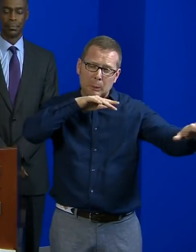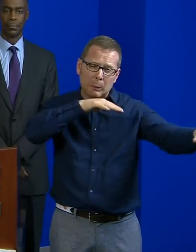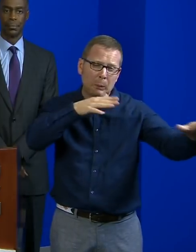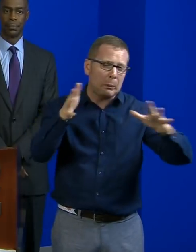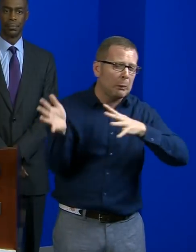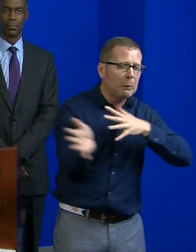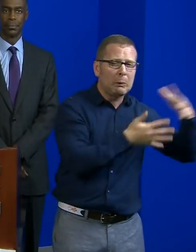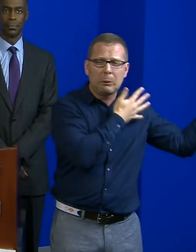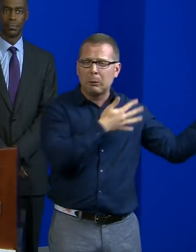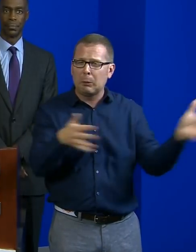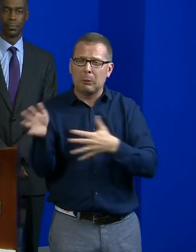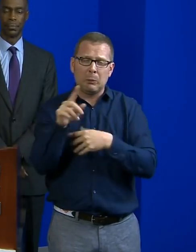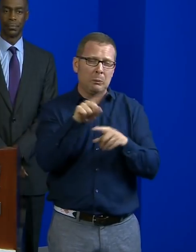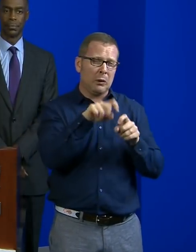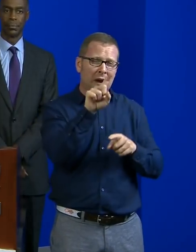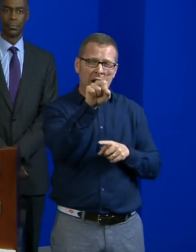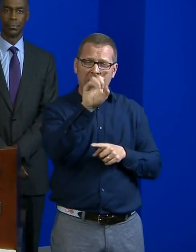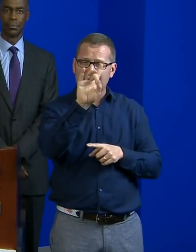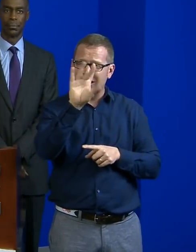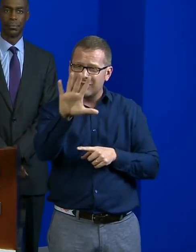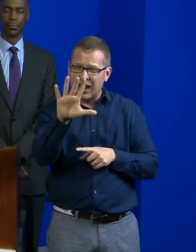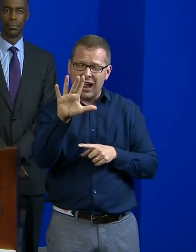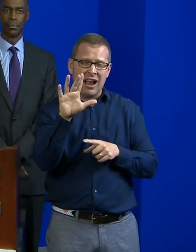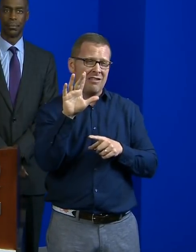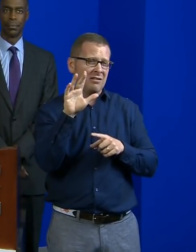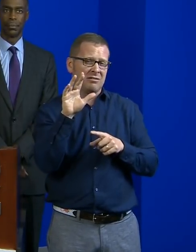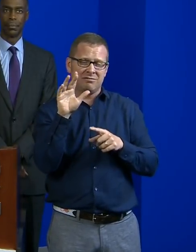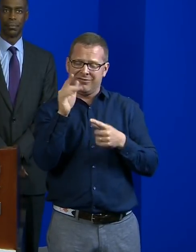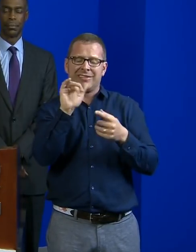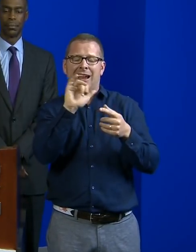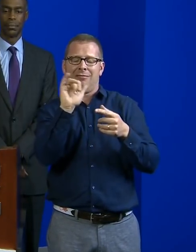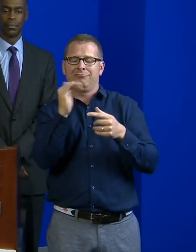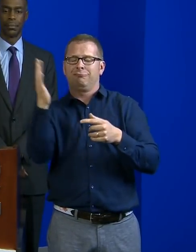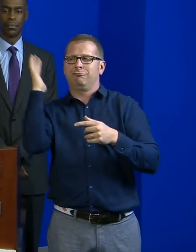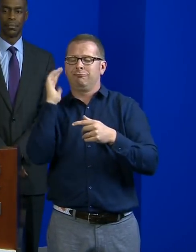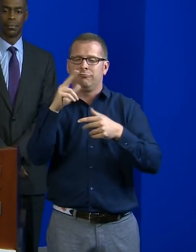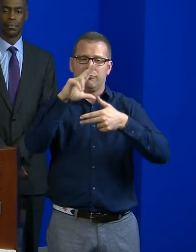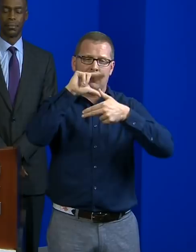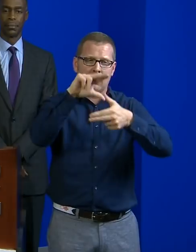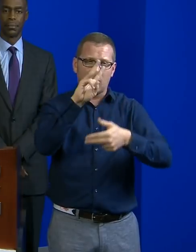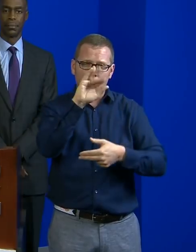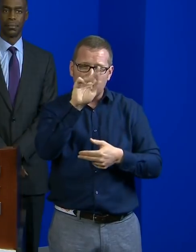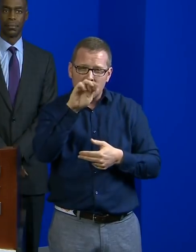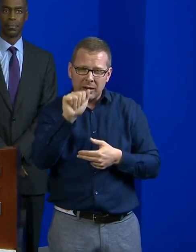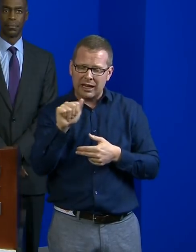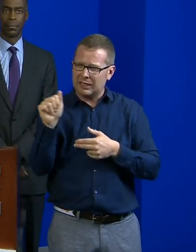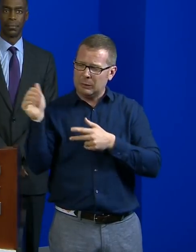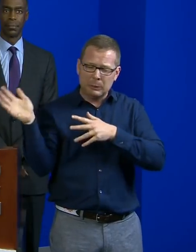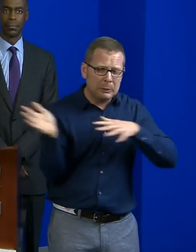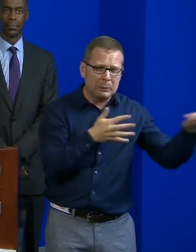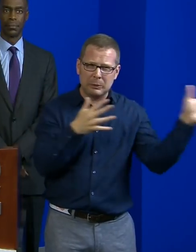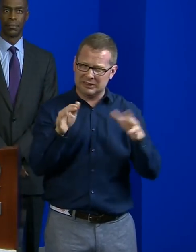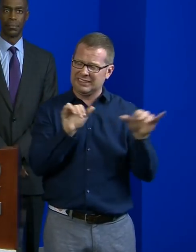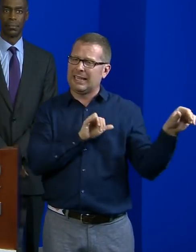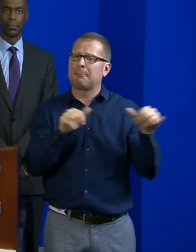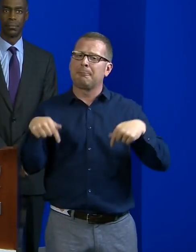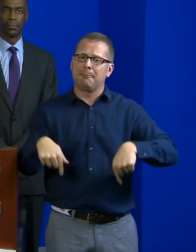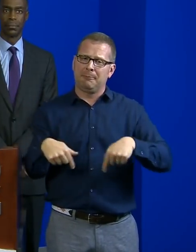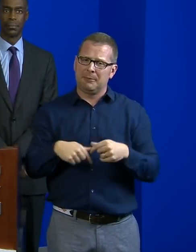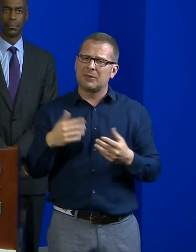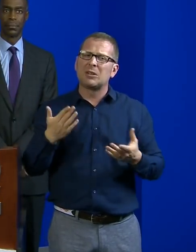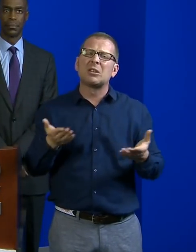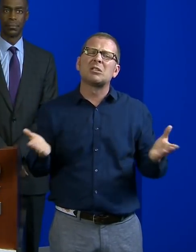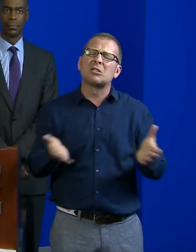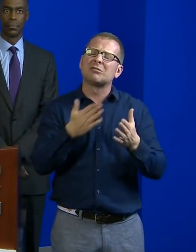shutters, if you have them, and take all other protective actions as recommended by emergency management officials at the appropriate